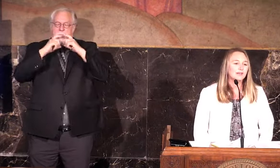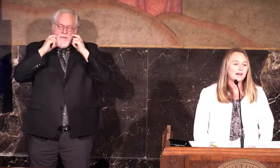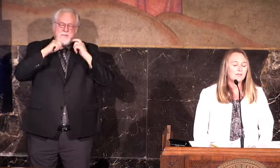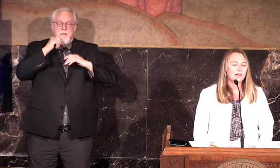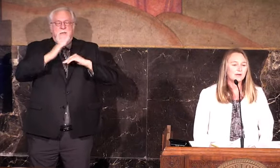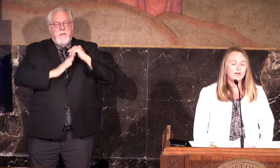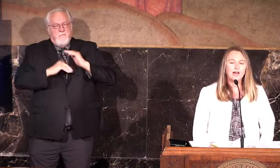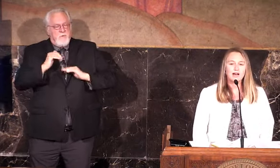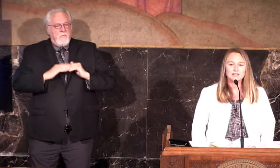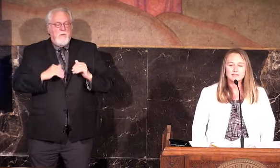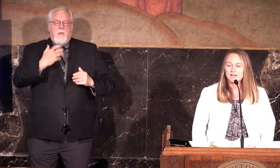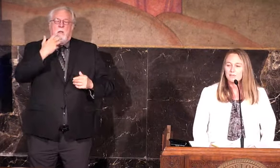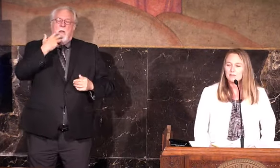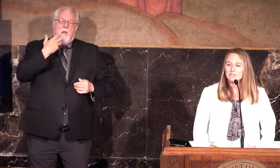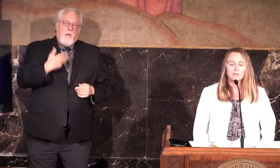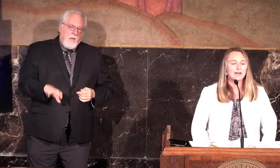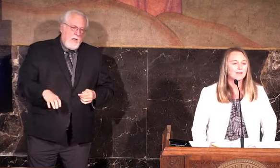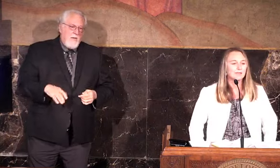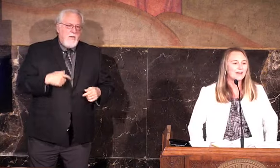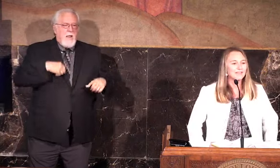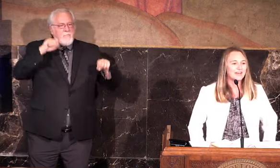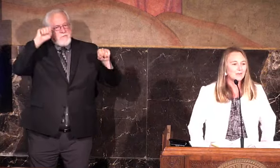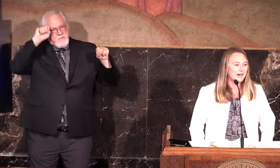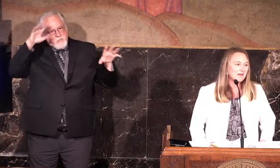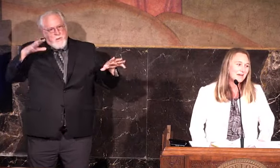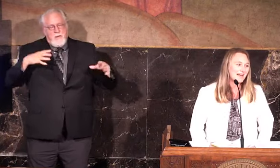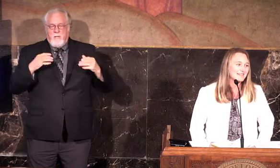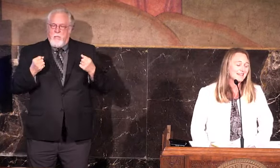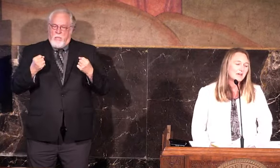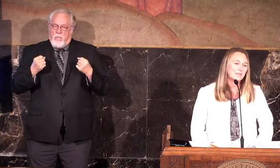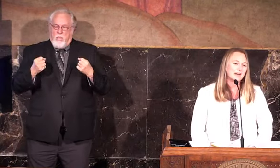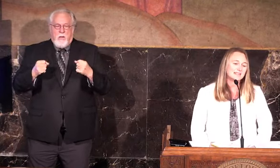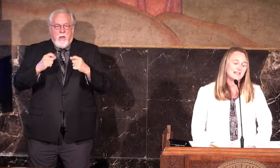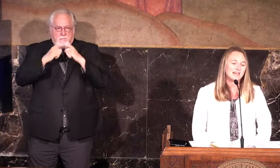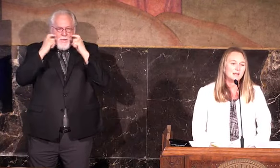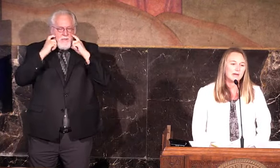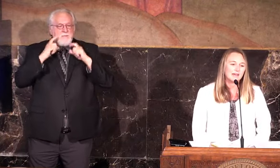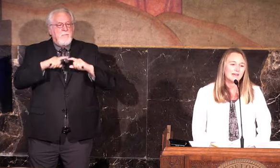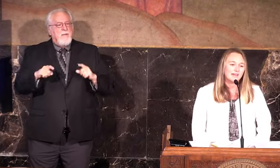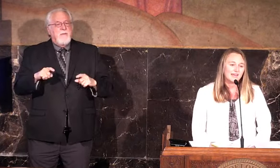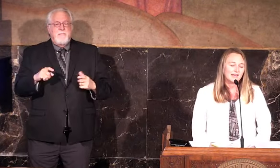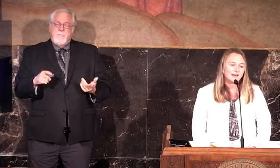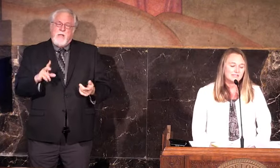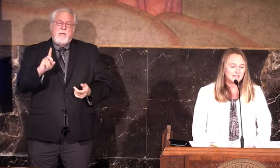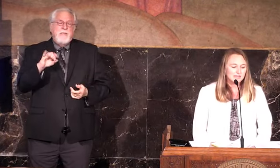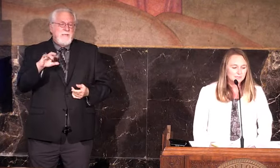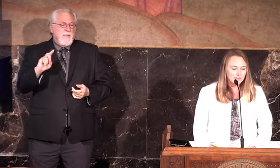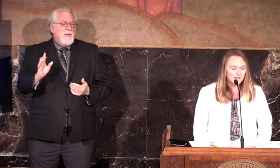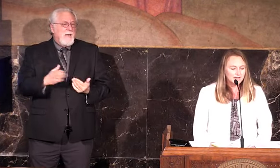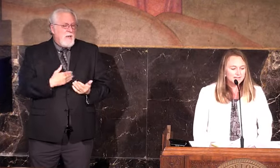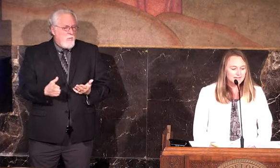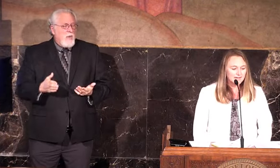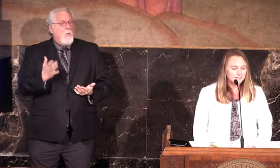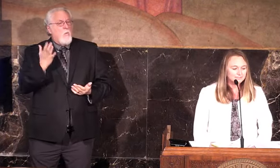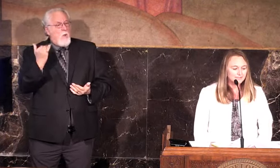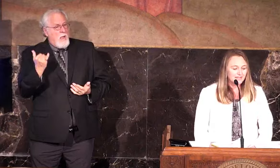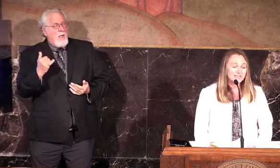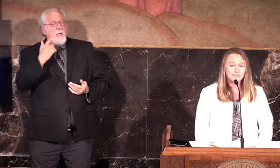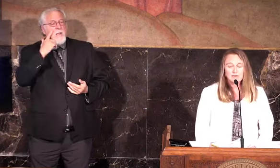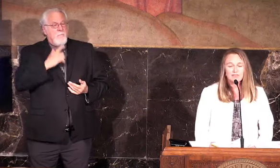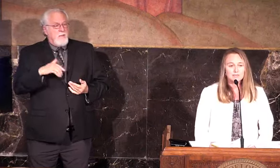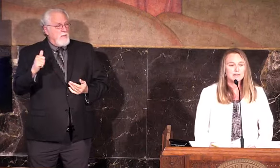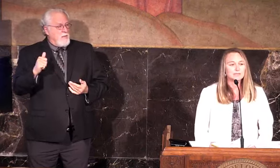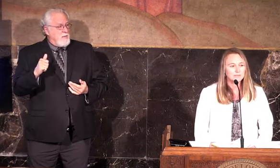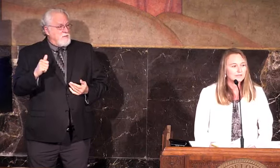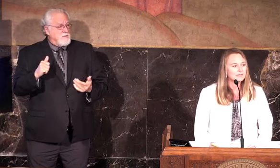uncomfortable. I know they're hot. I was sweating on the way over here wearing my mask, but I did it anyway. And I did it because I